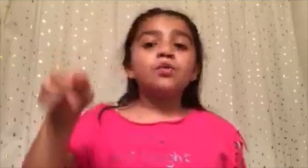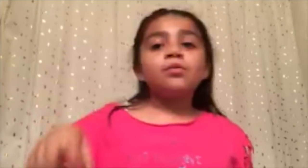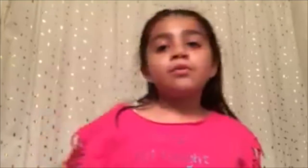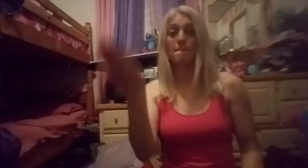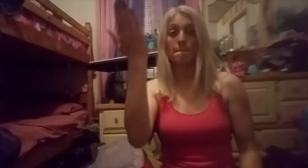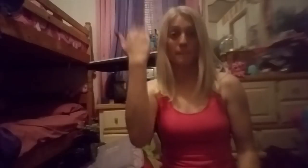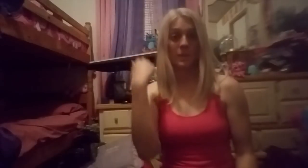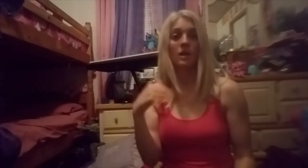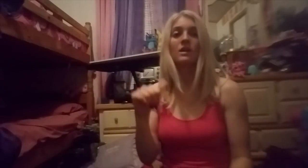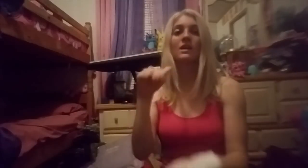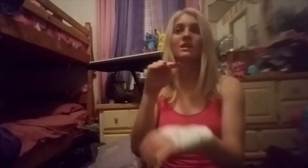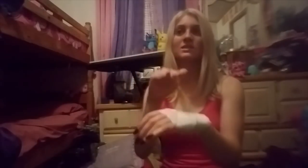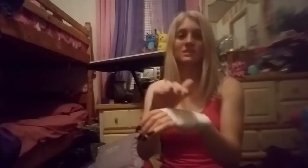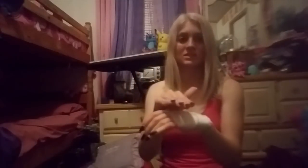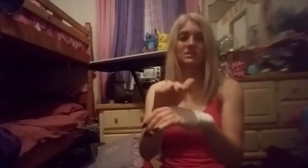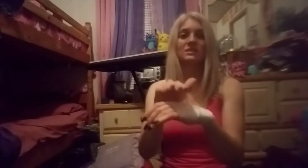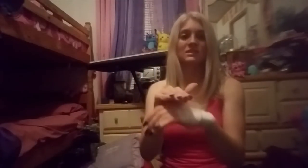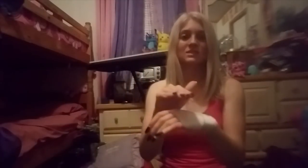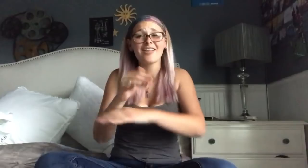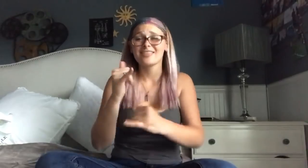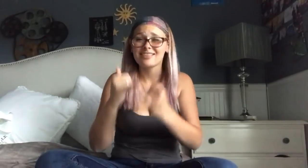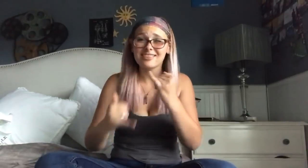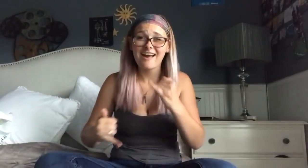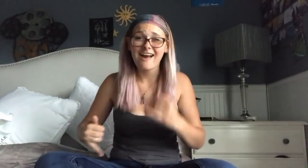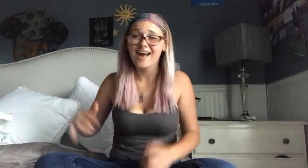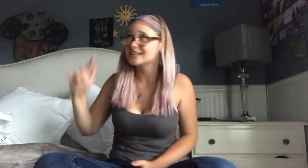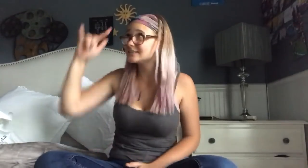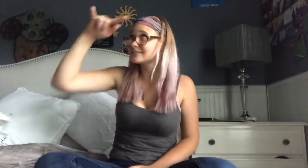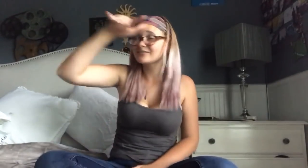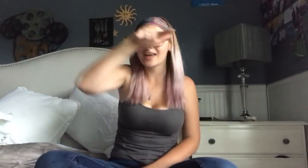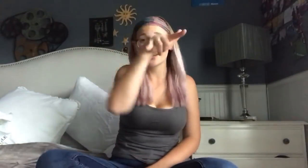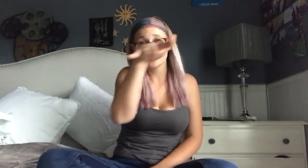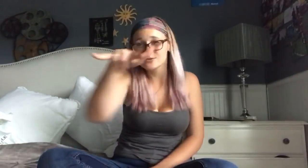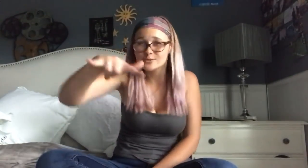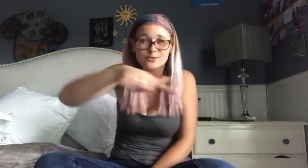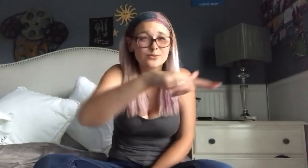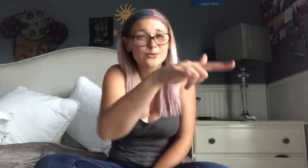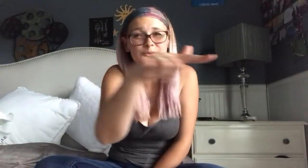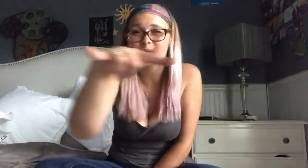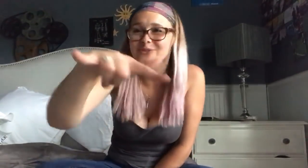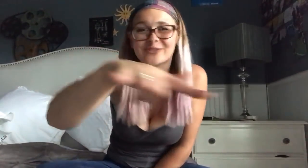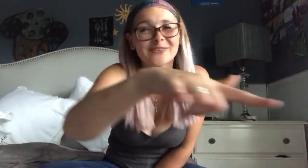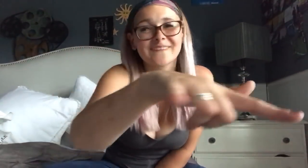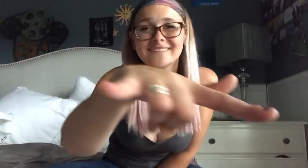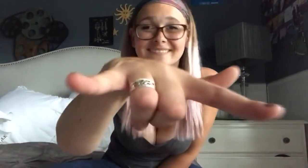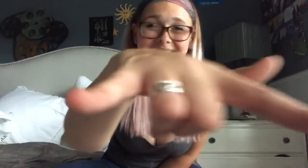you. Spent last night on the last flight to you.